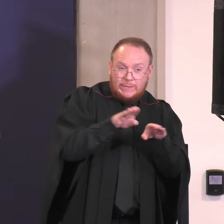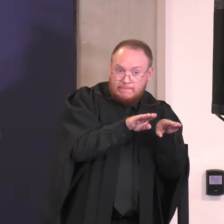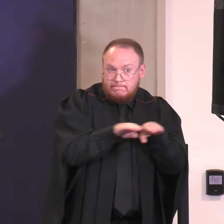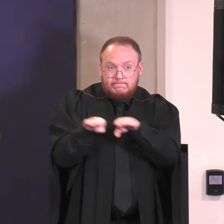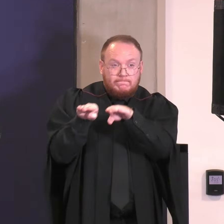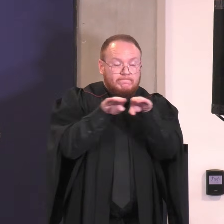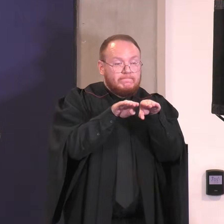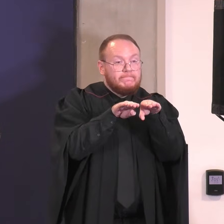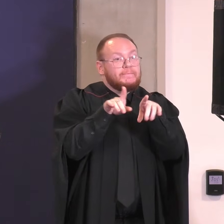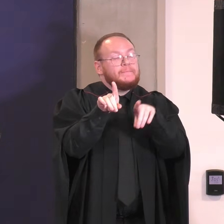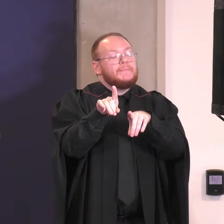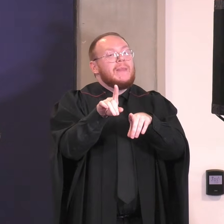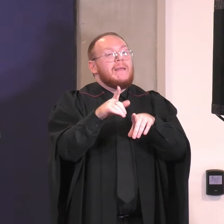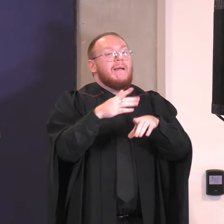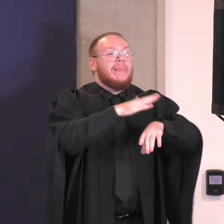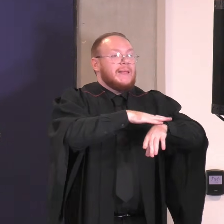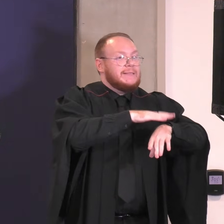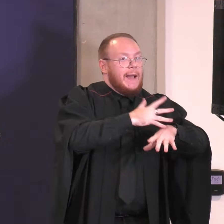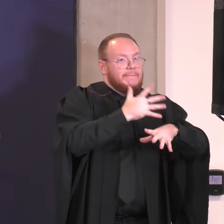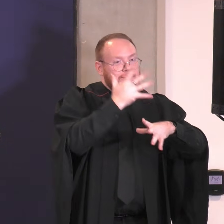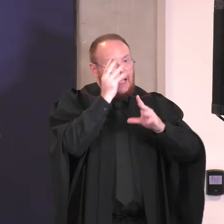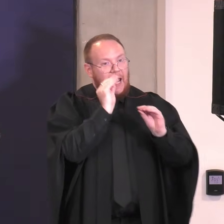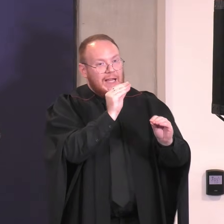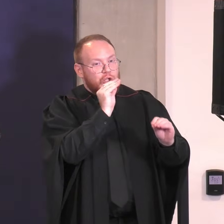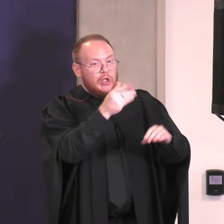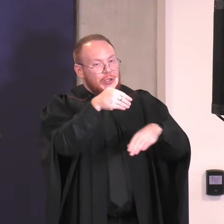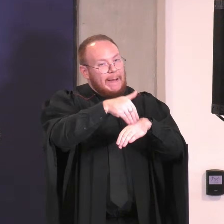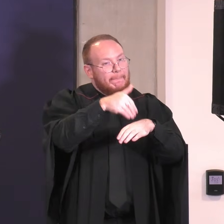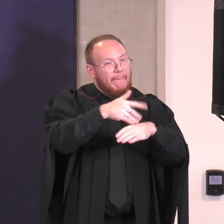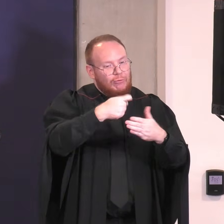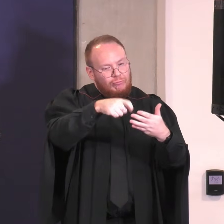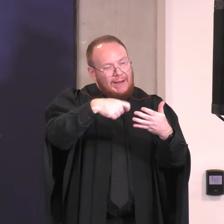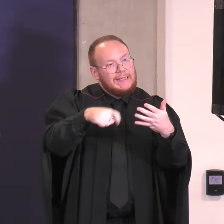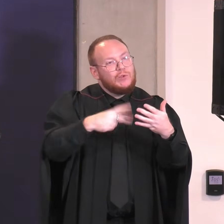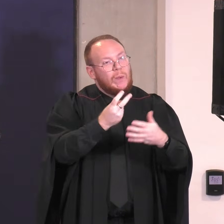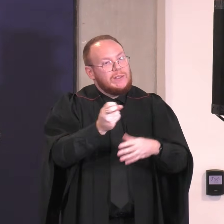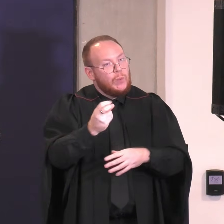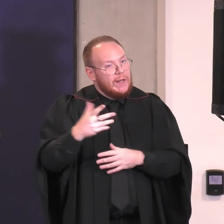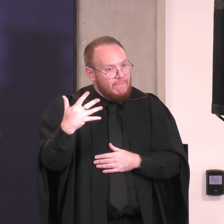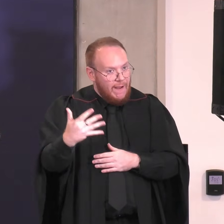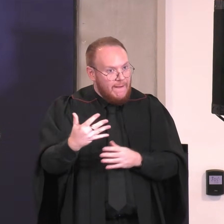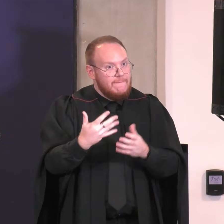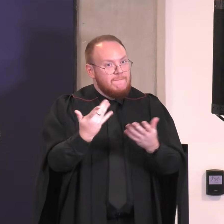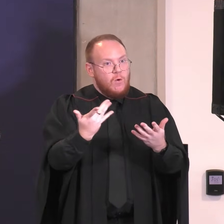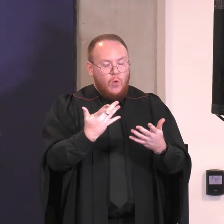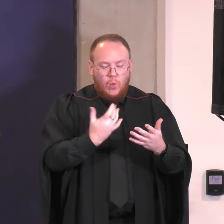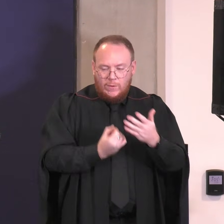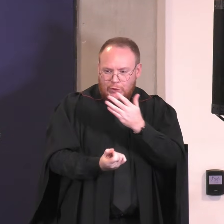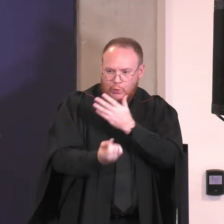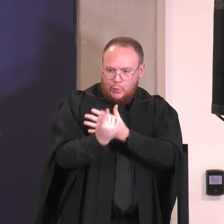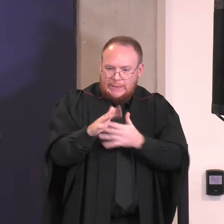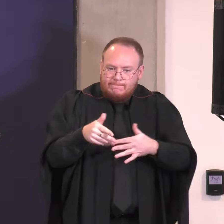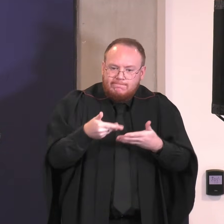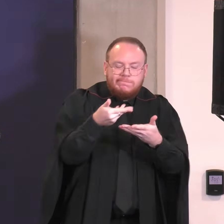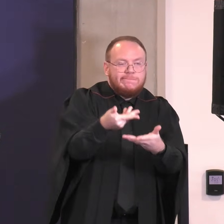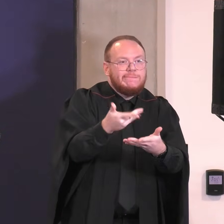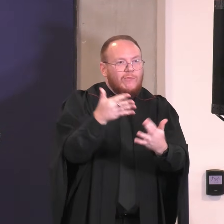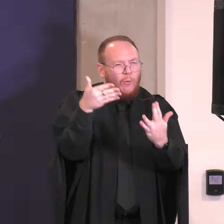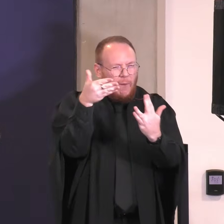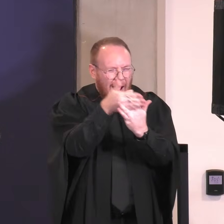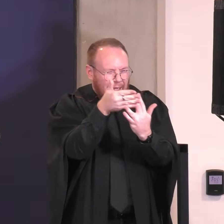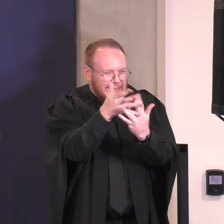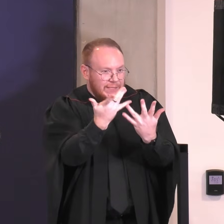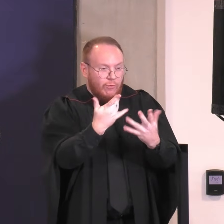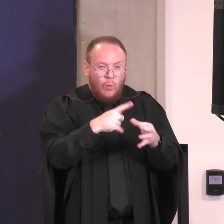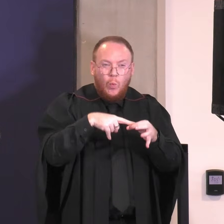the Times Higher Education Impact Rankings 2025 for our unique contribution to access for the quality of education